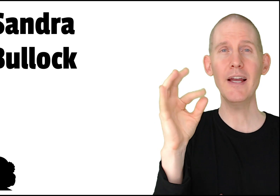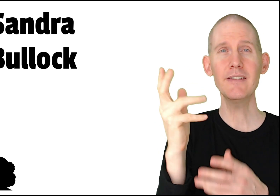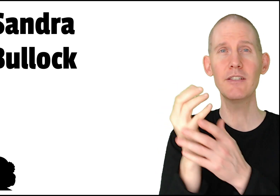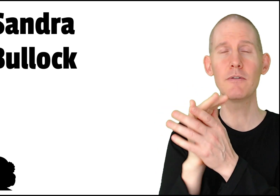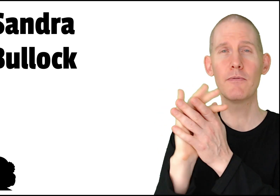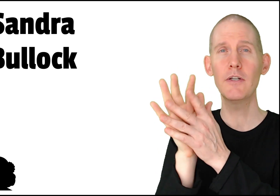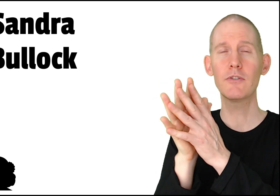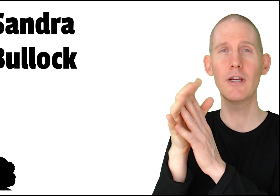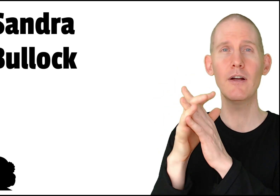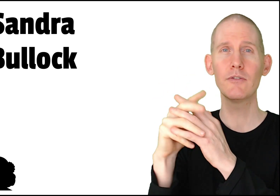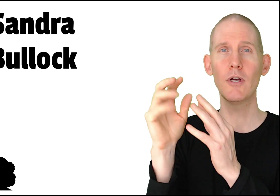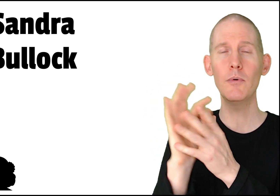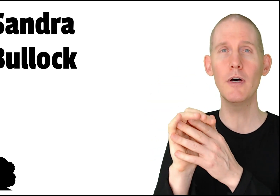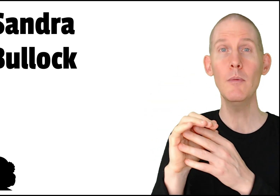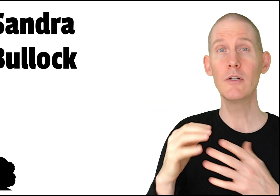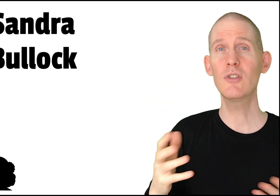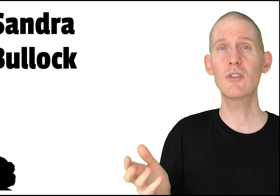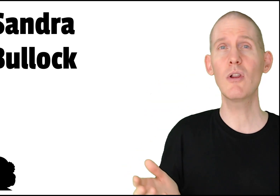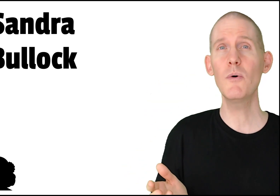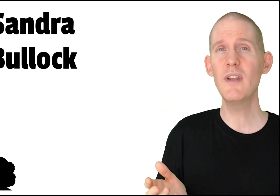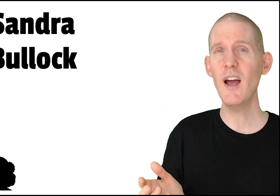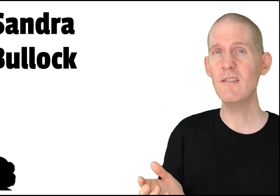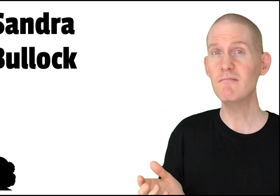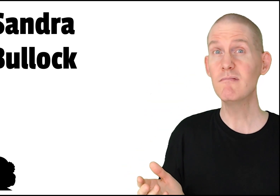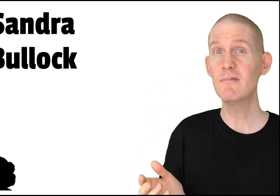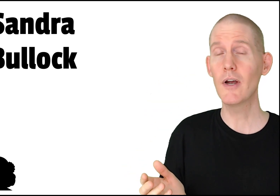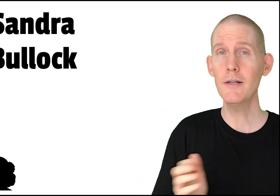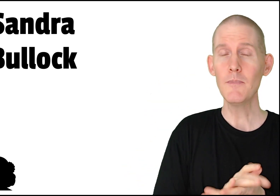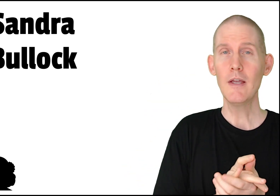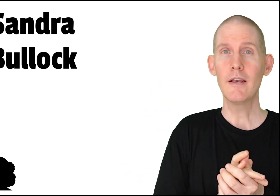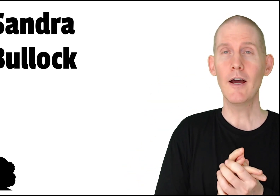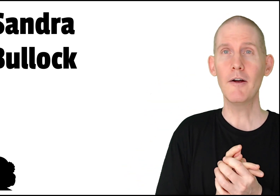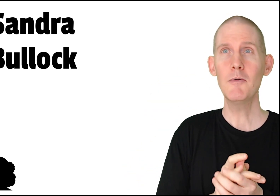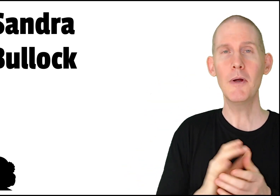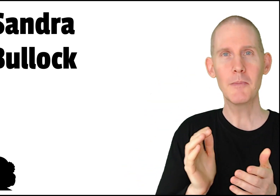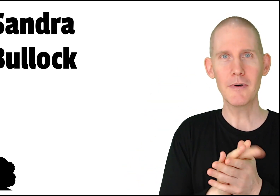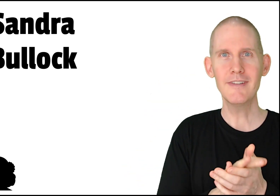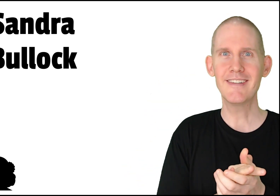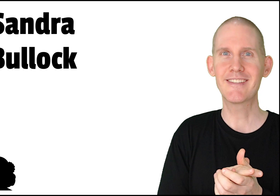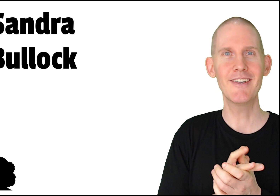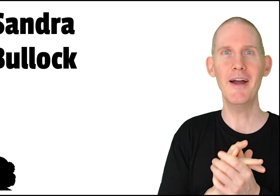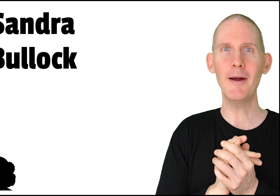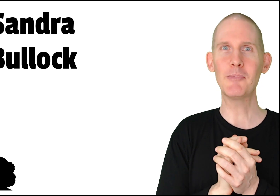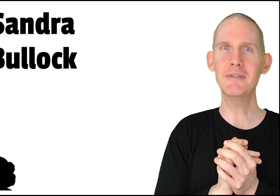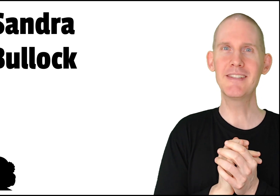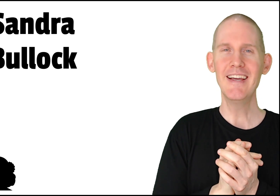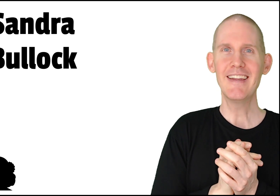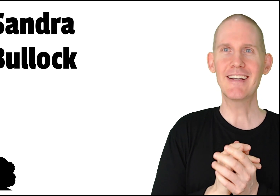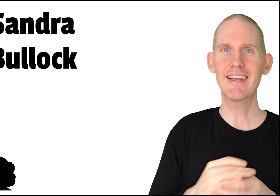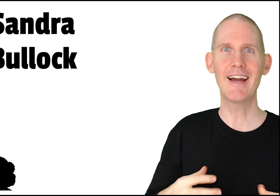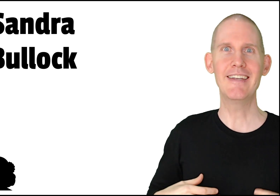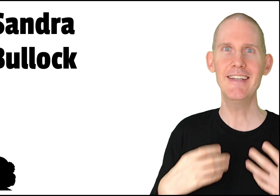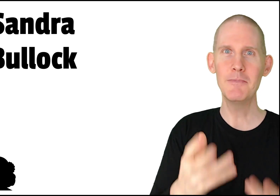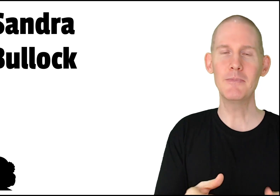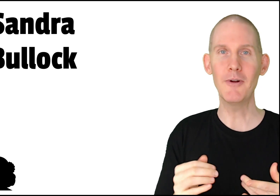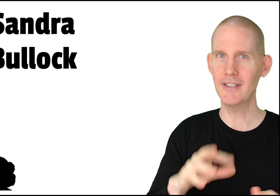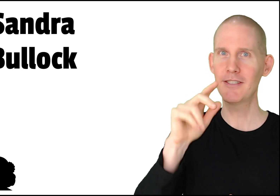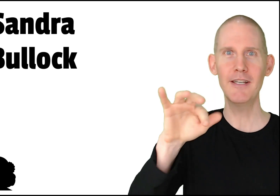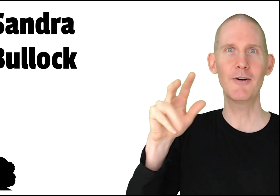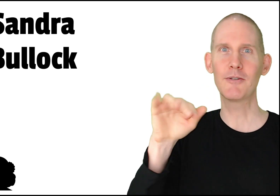and your fingers are getting all jumbled up, just slow down, right? Now, I remember, and it still happens, that it's like I just need to go as fast